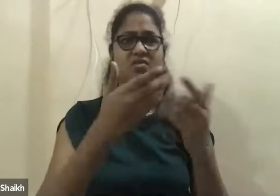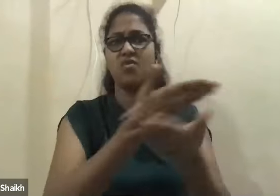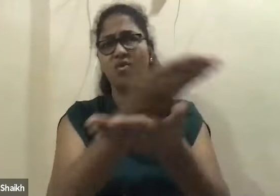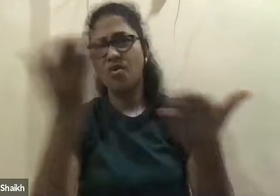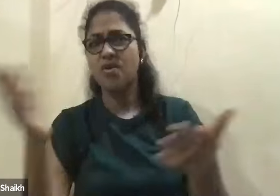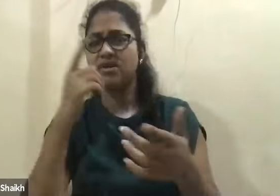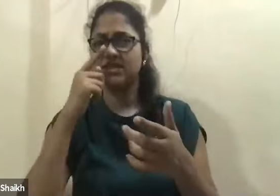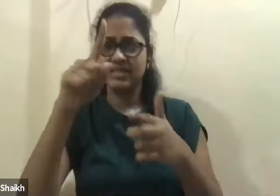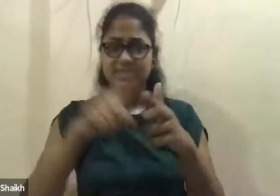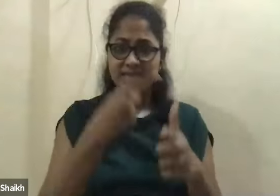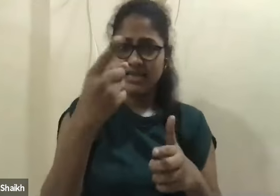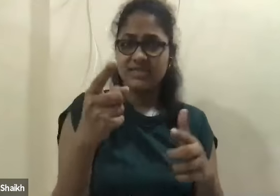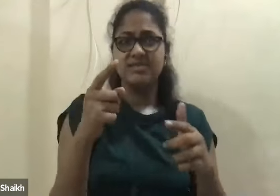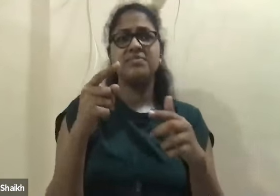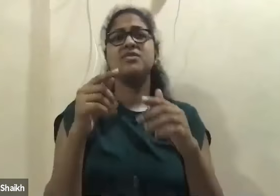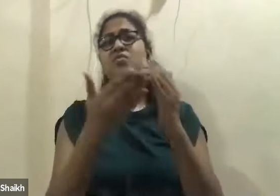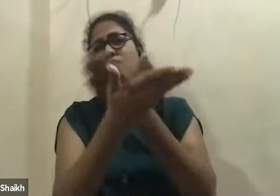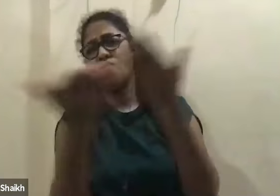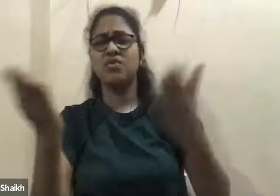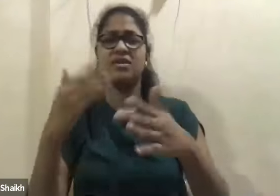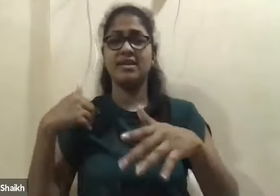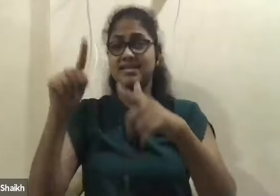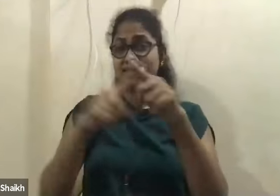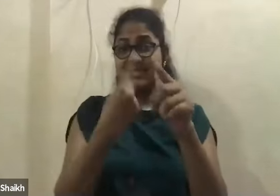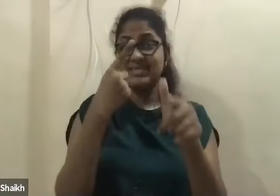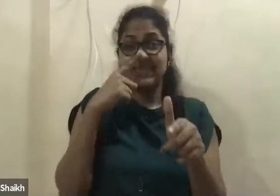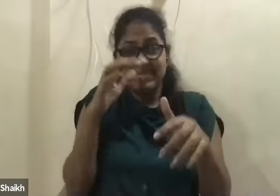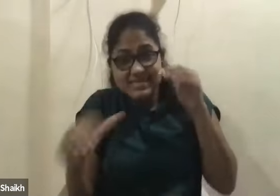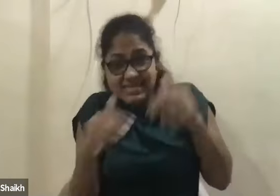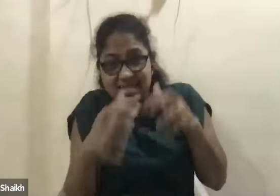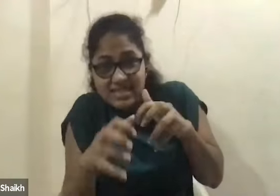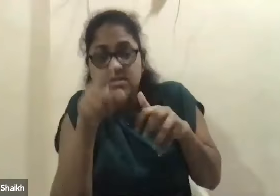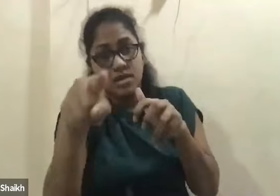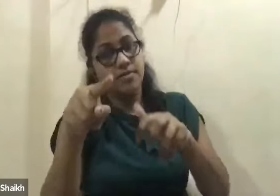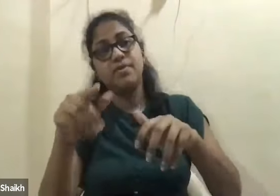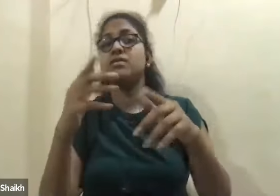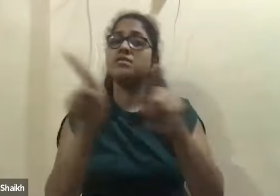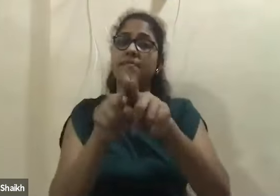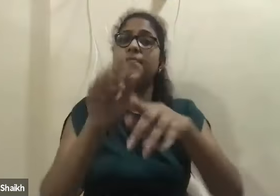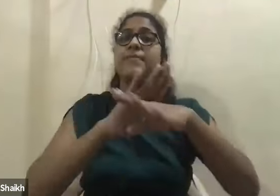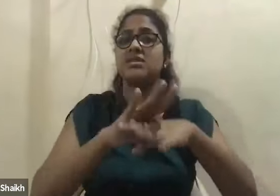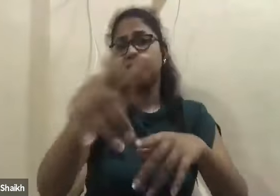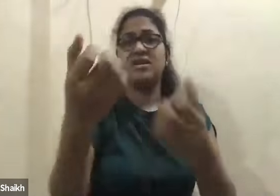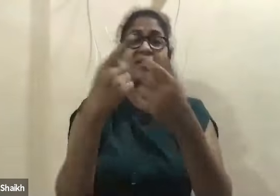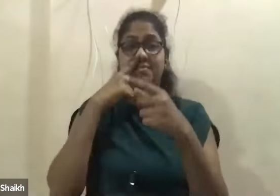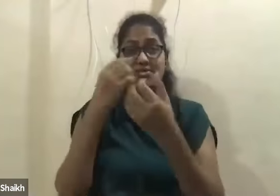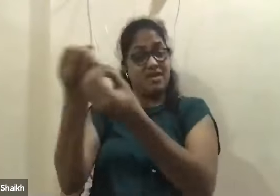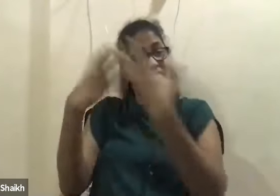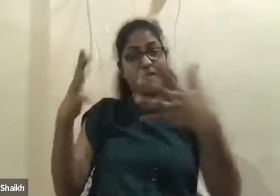then I've known her so many years, and Jasmina, you have told me so many times that you sometimes want to get away. Yes.